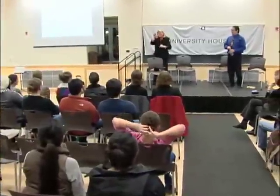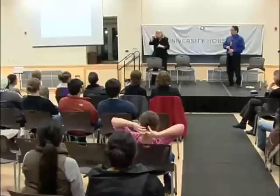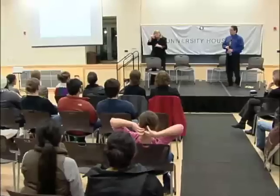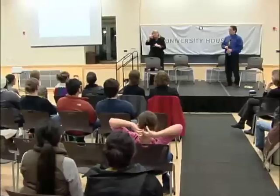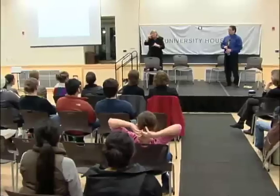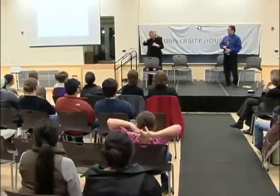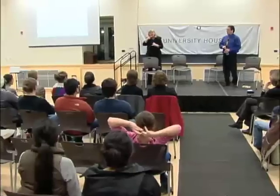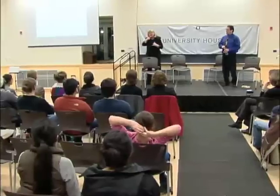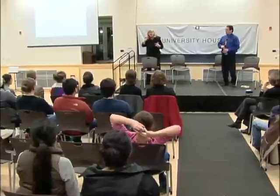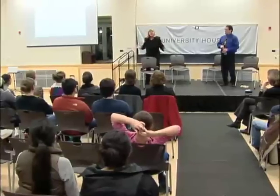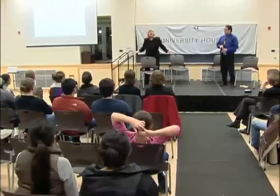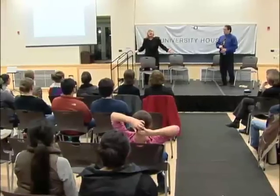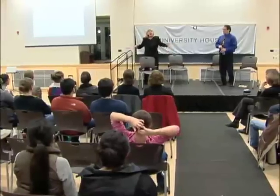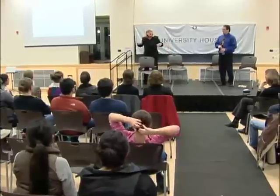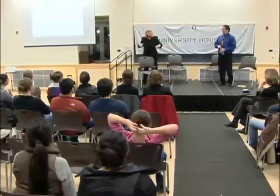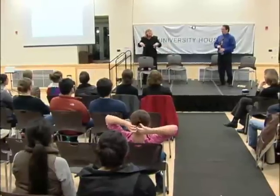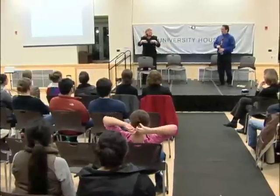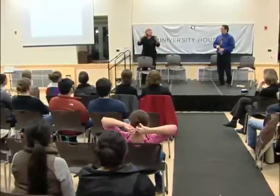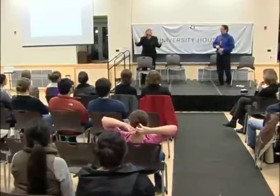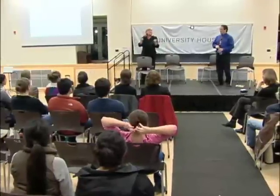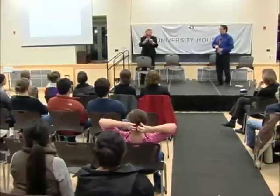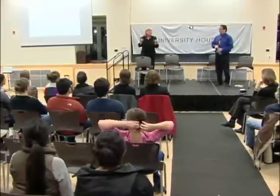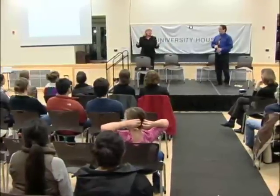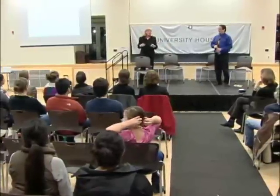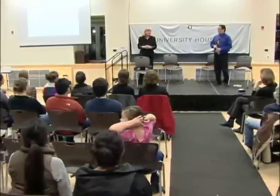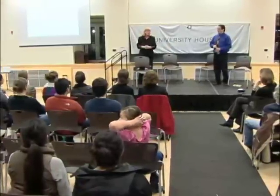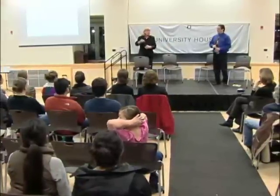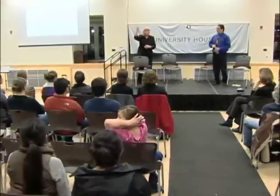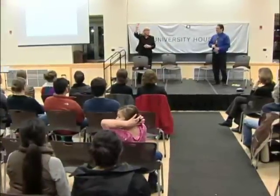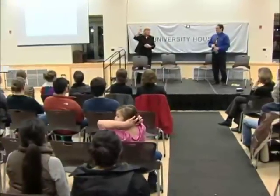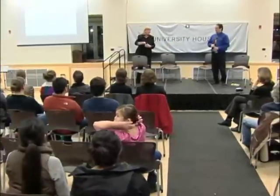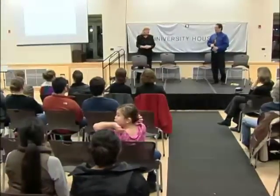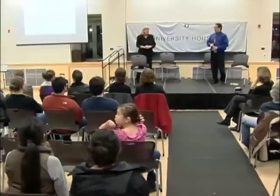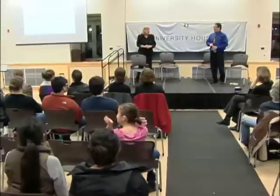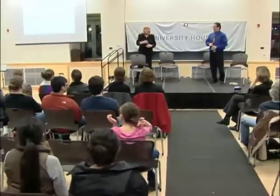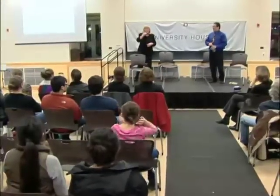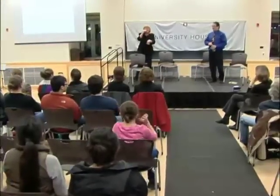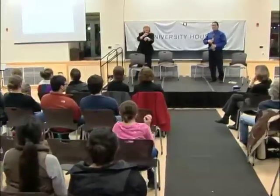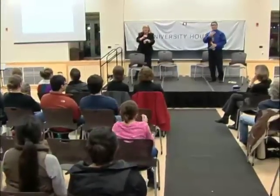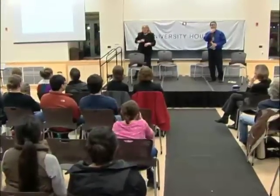stubbornly says, come, give us another panel. Thank you all. Good night.